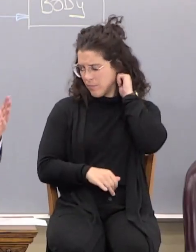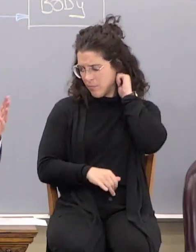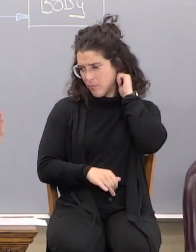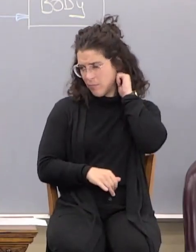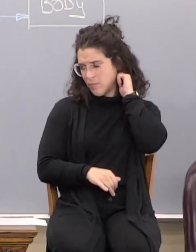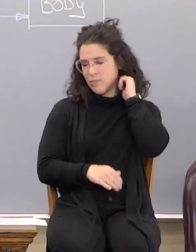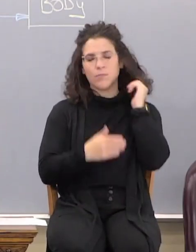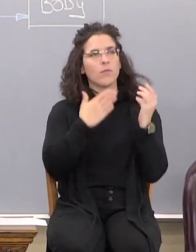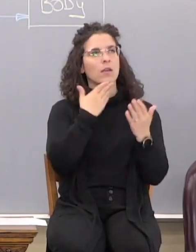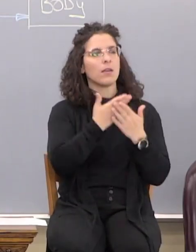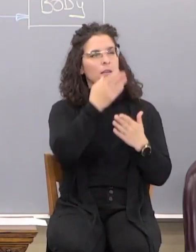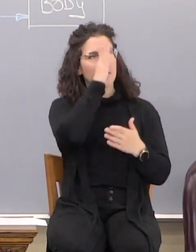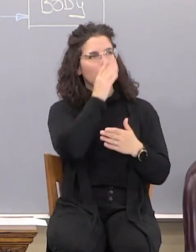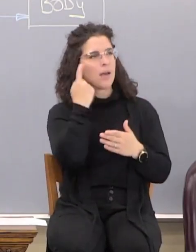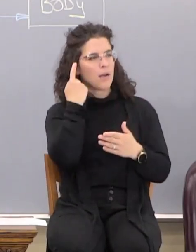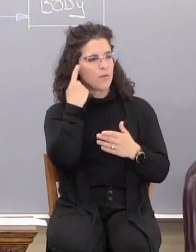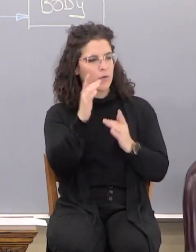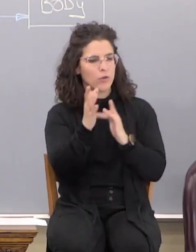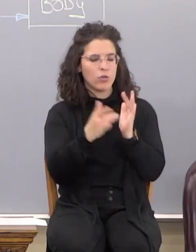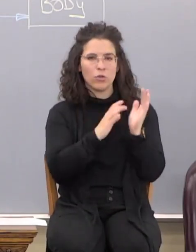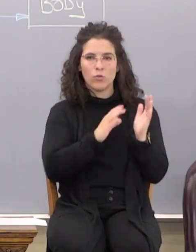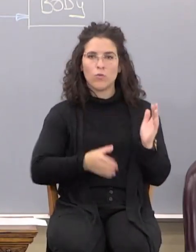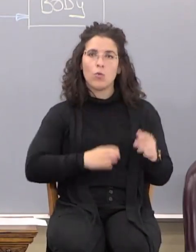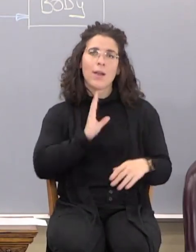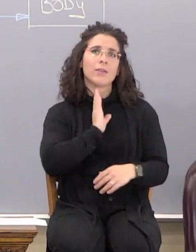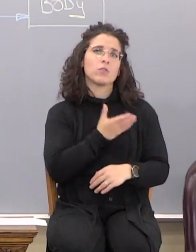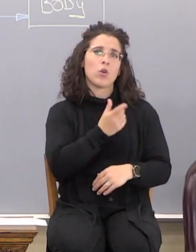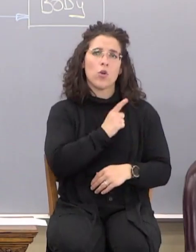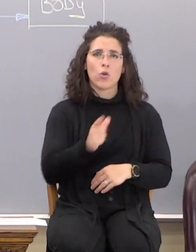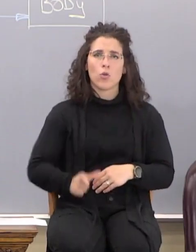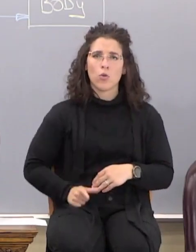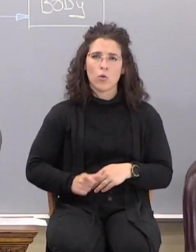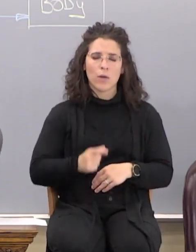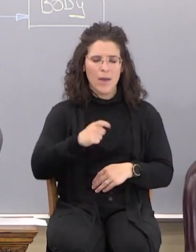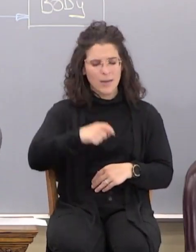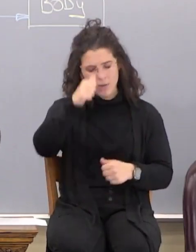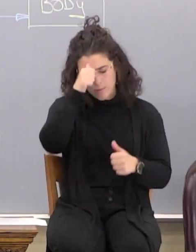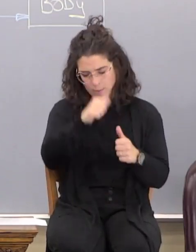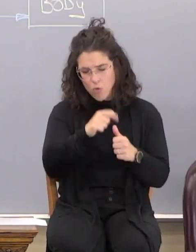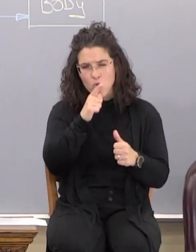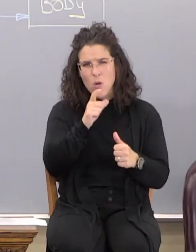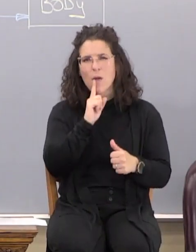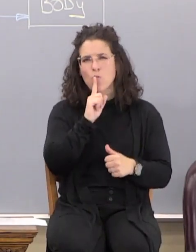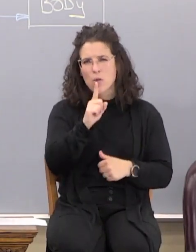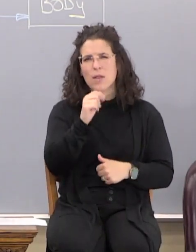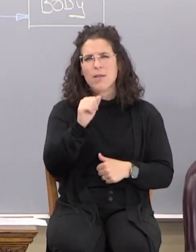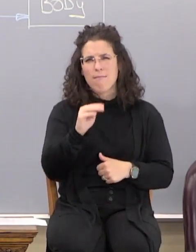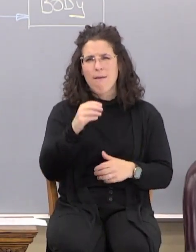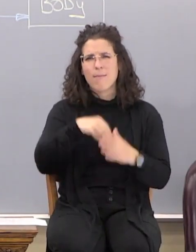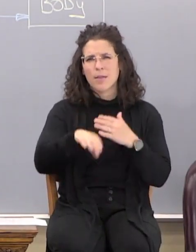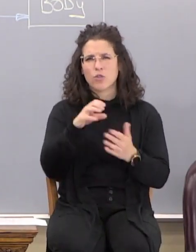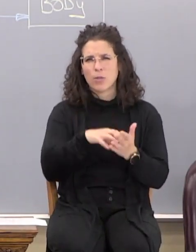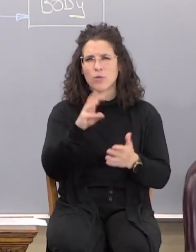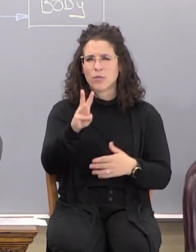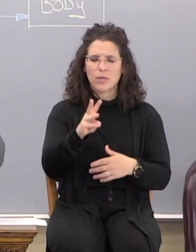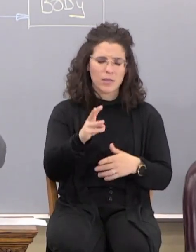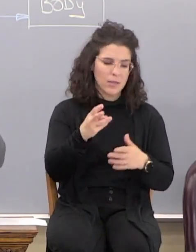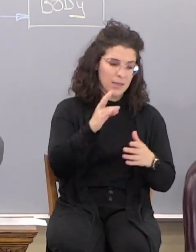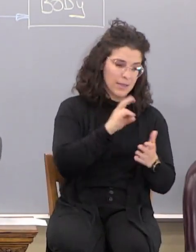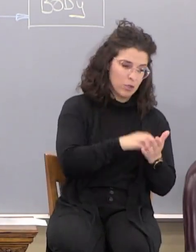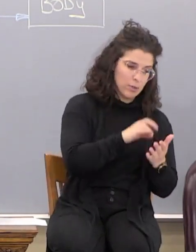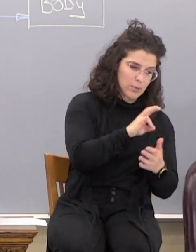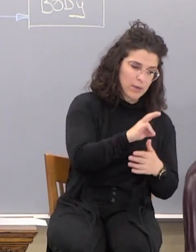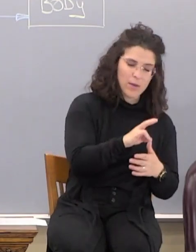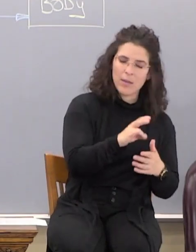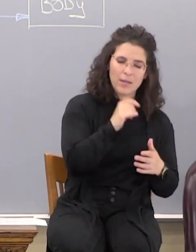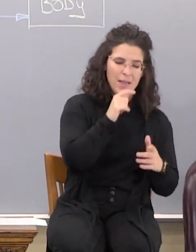I thank God through Jesus Christ our Lord. I just need to remember who I really am in chapter 6. What he's done in 7 is he's not living like chapter